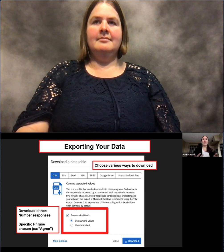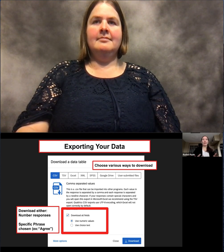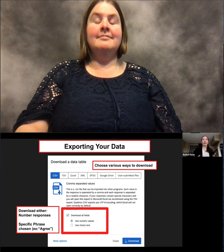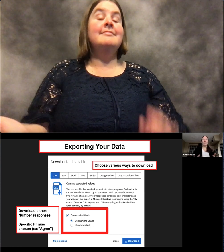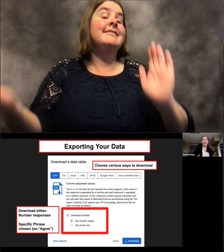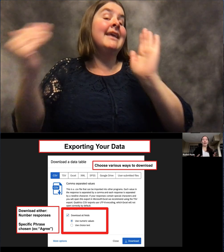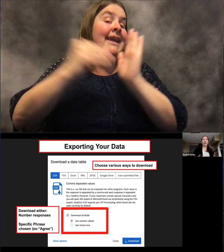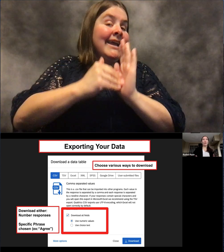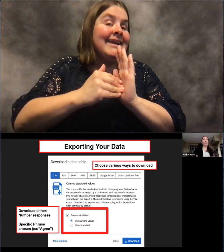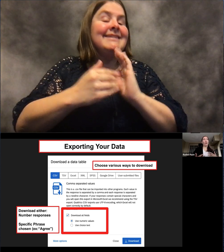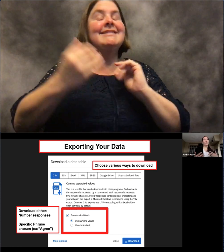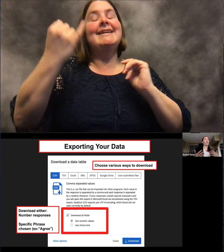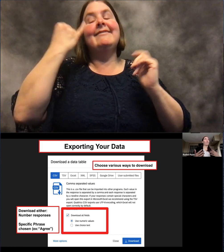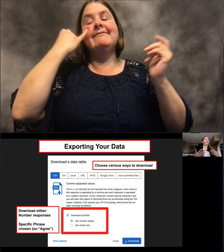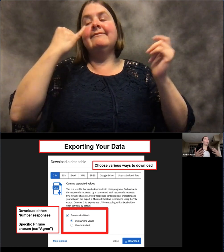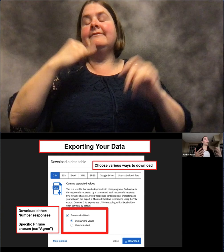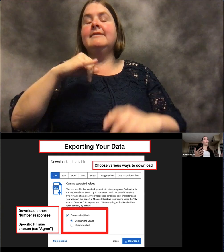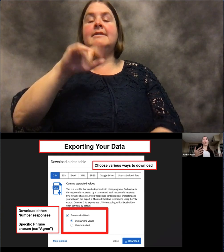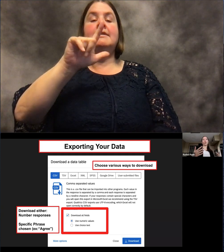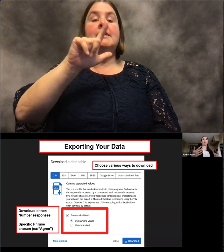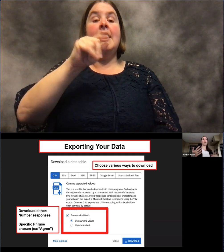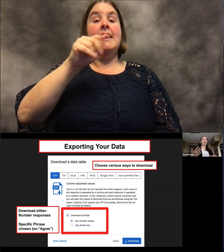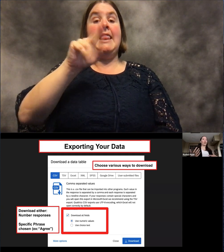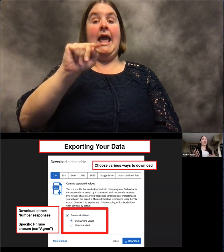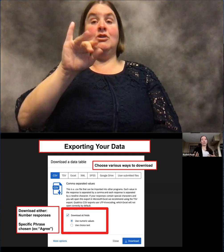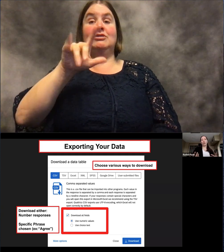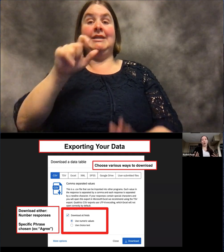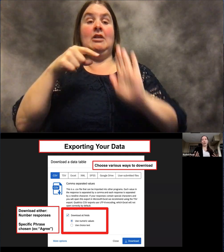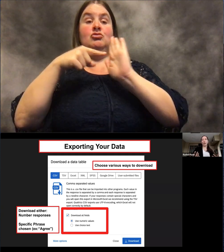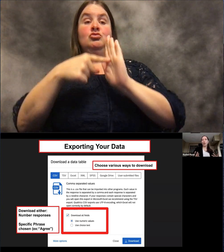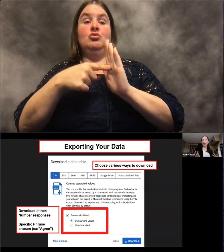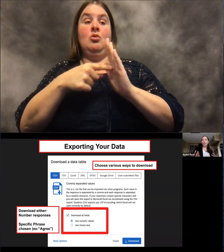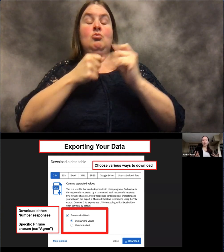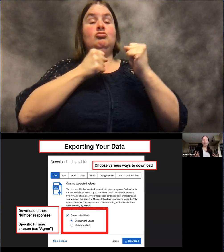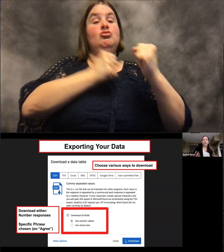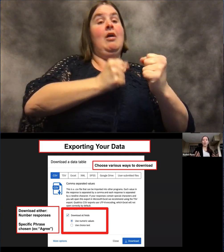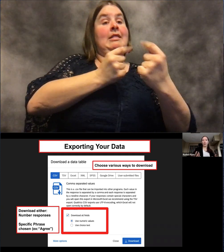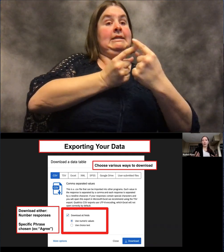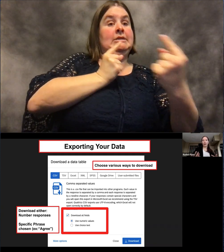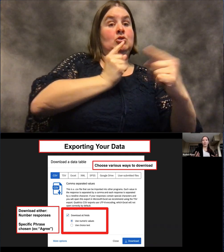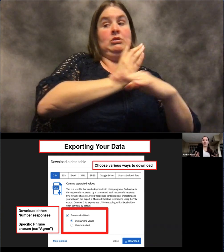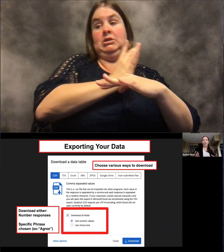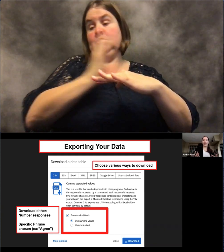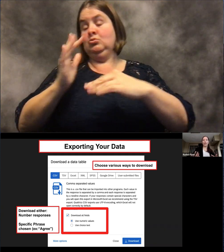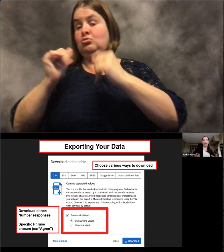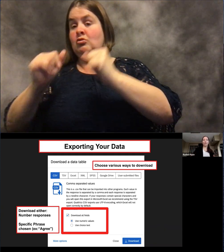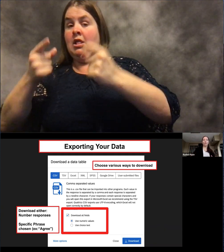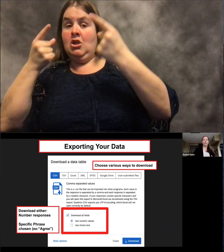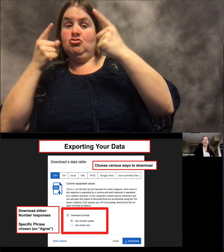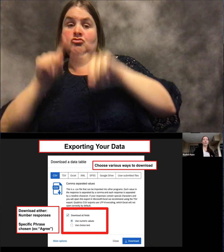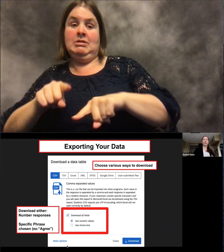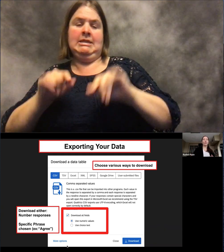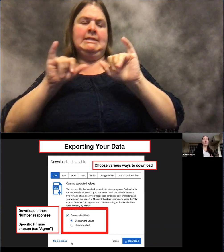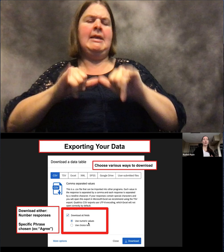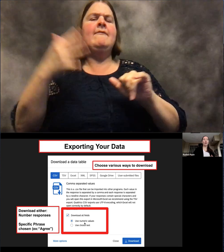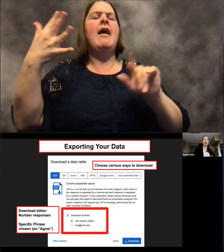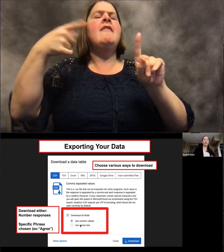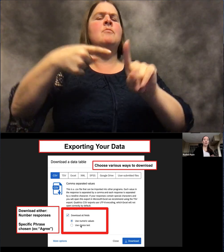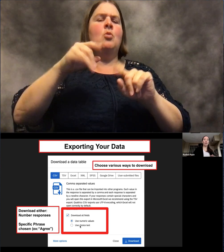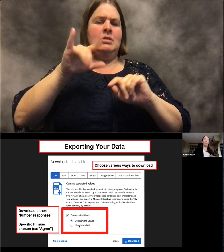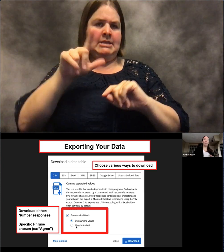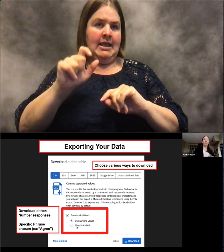Again, if you had a Likert scale from strongly disagree to strongly agree with a 5-point scale, you